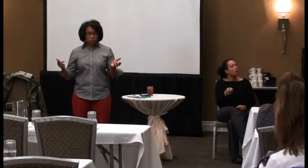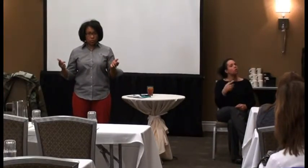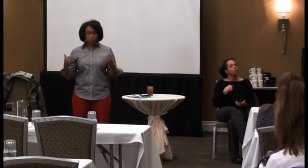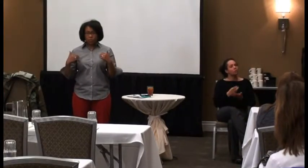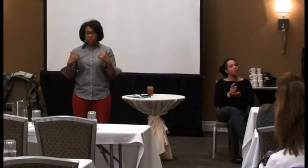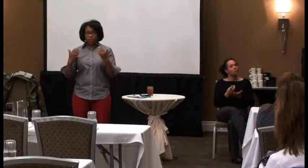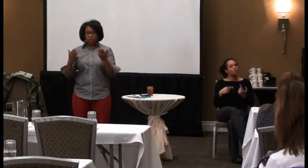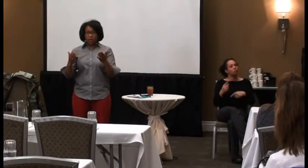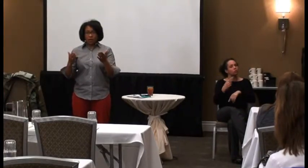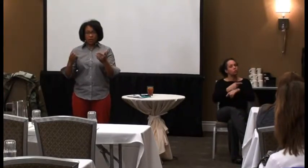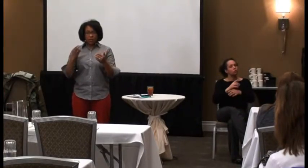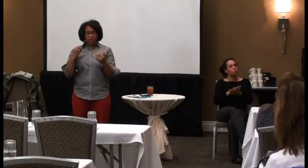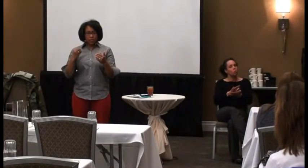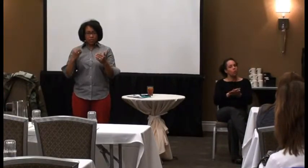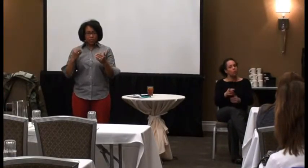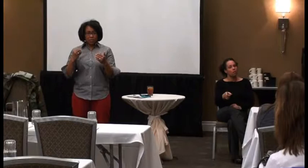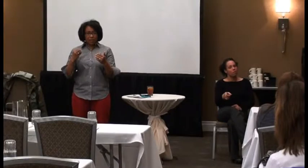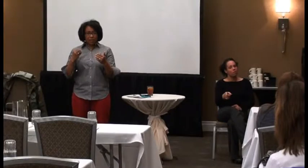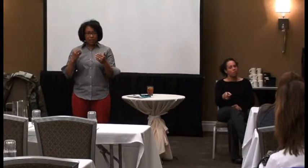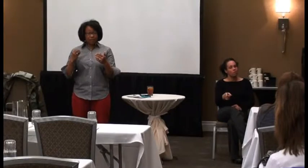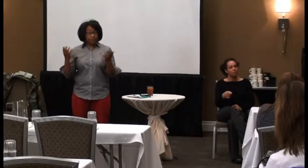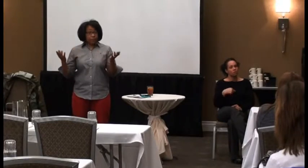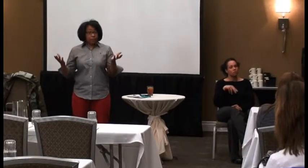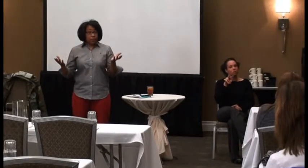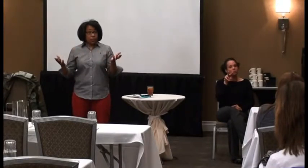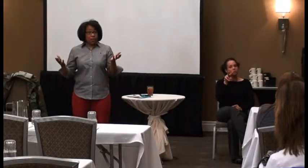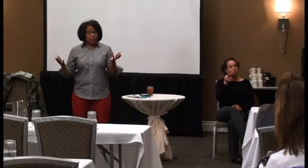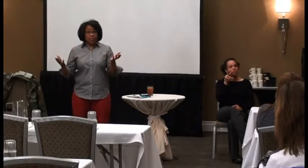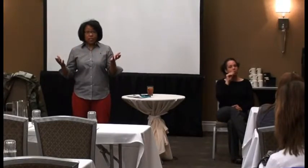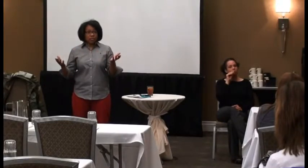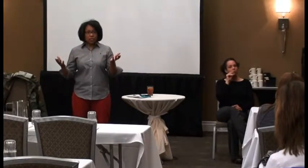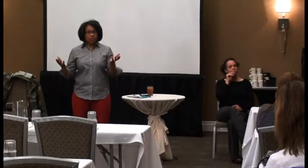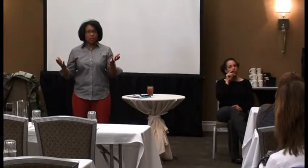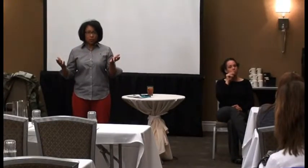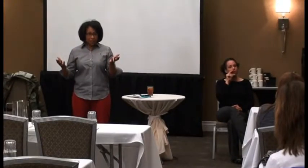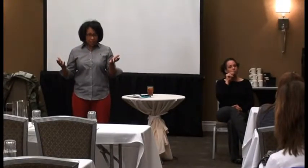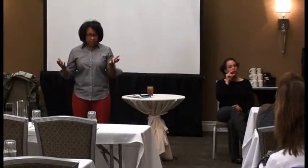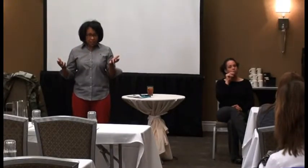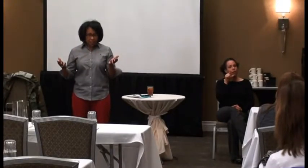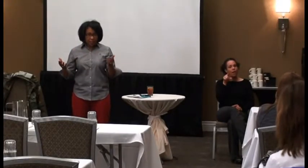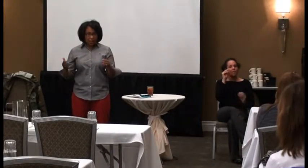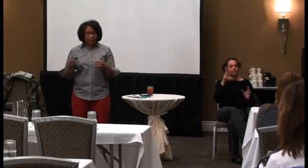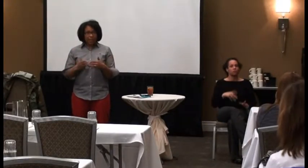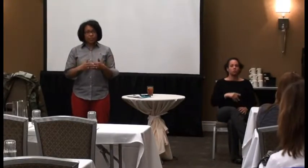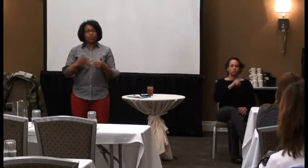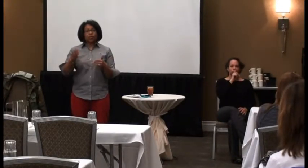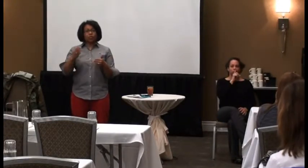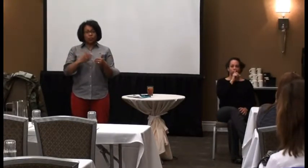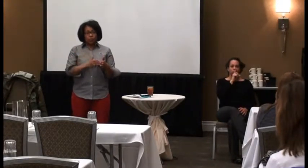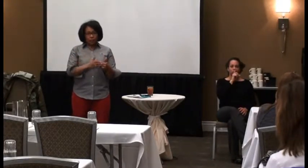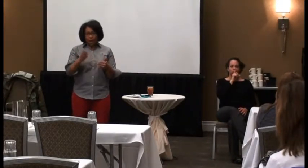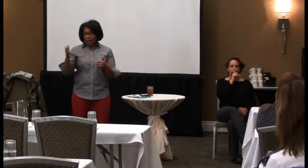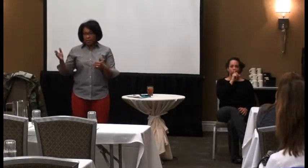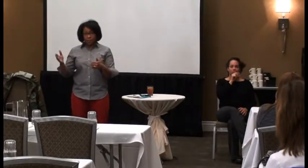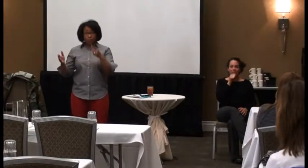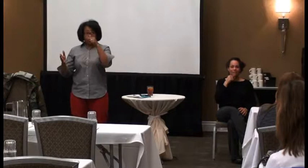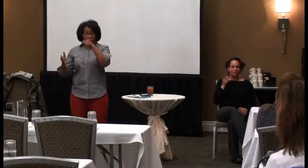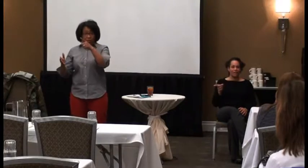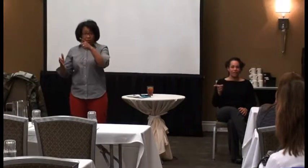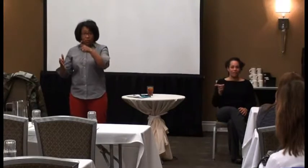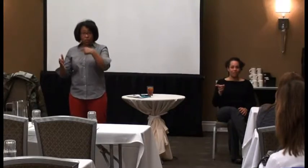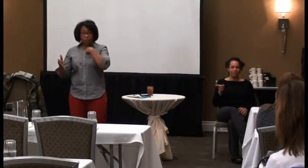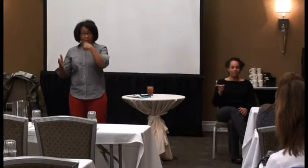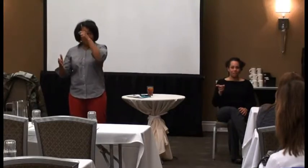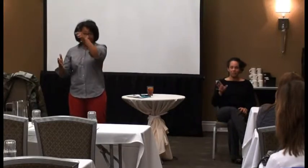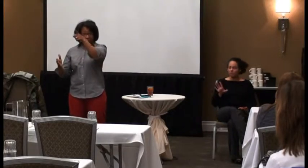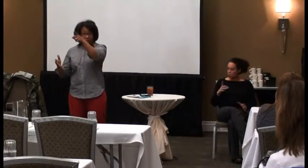at school. She's staring, she's lip smacking, and the teachers didn't inform us. And so I said, well, what we